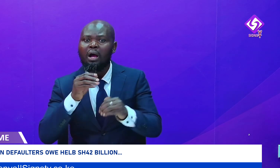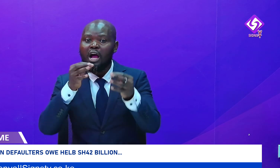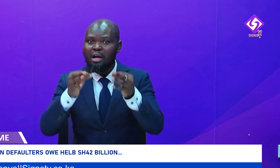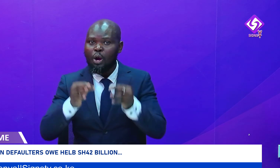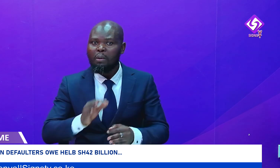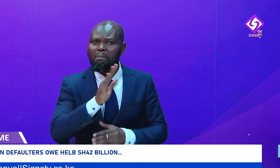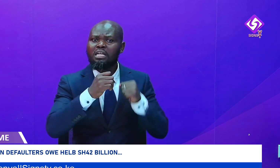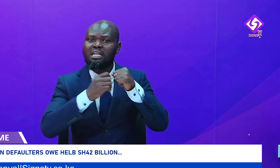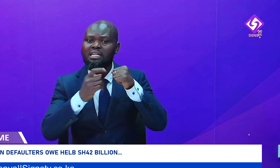21,356 lawyers,